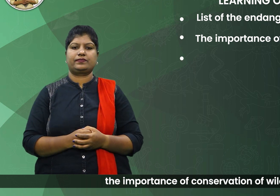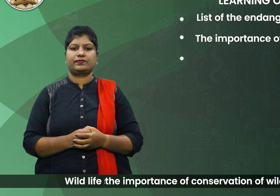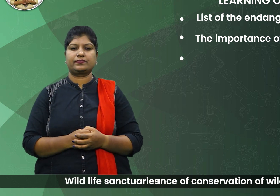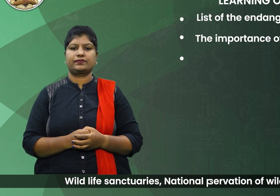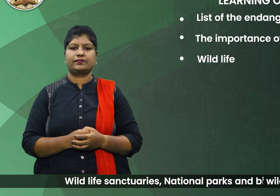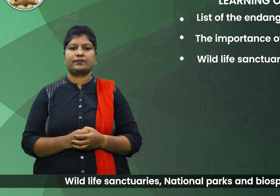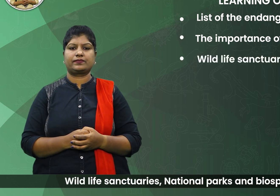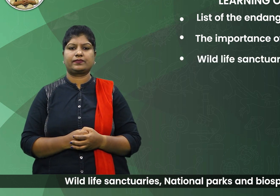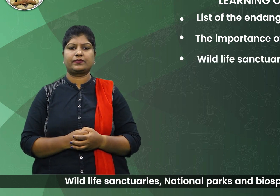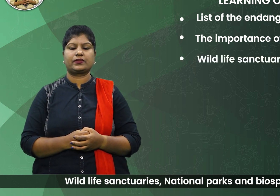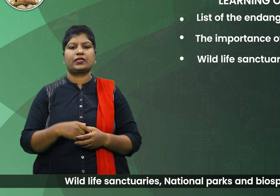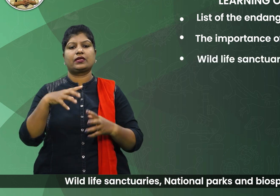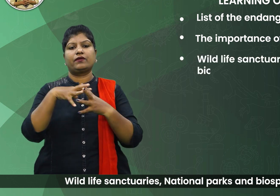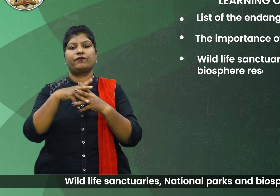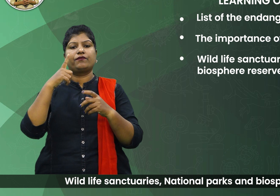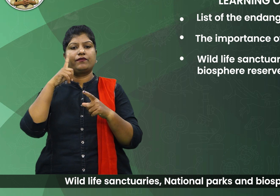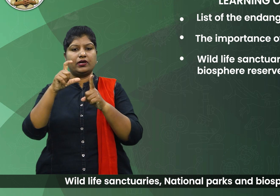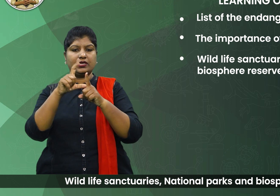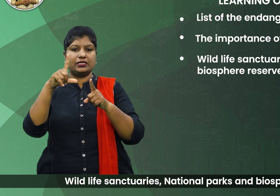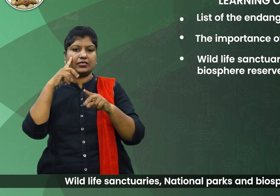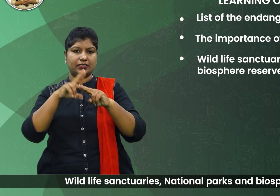Wildlife sanctuaries